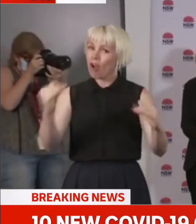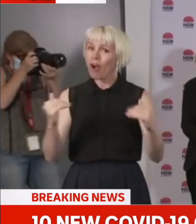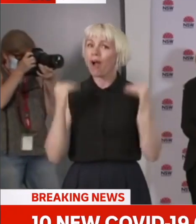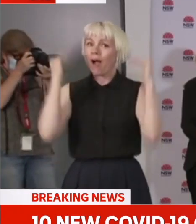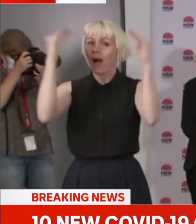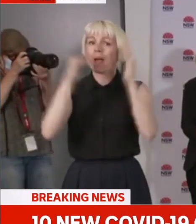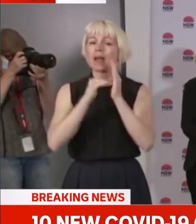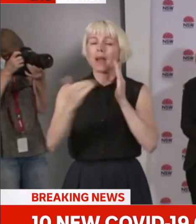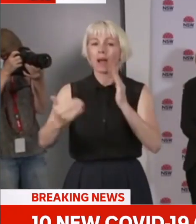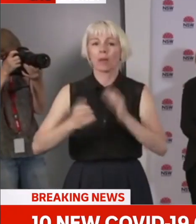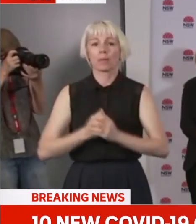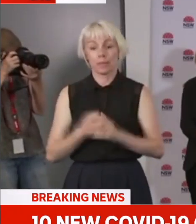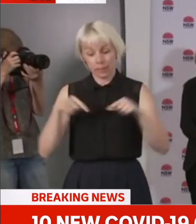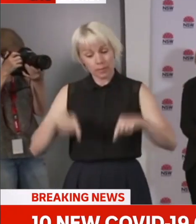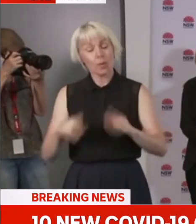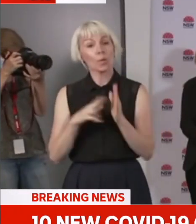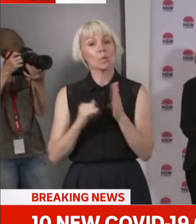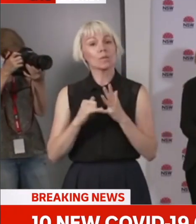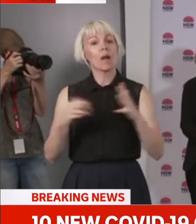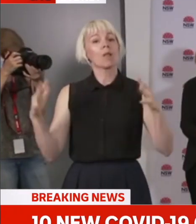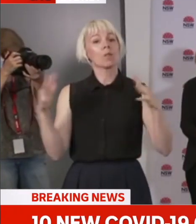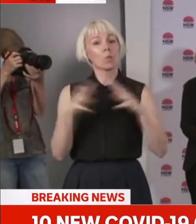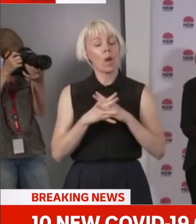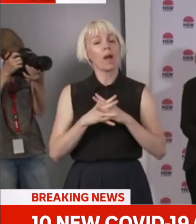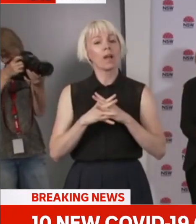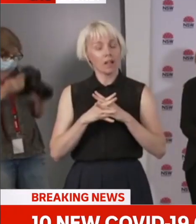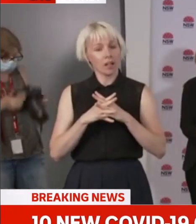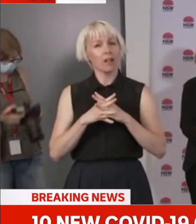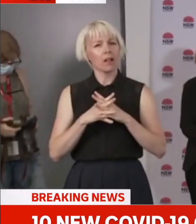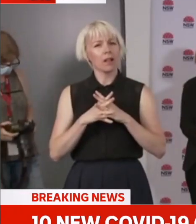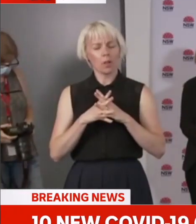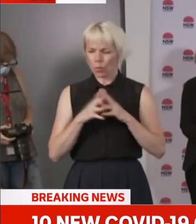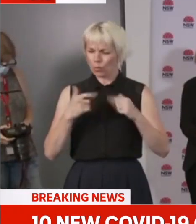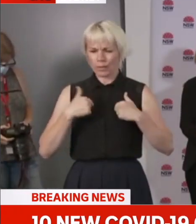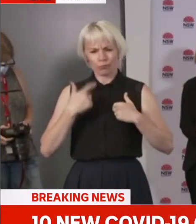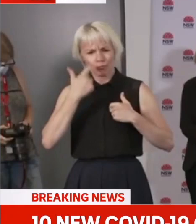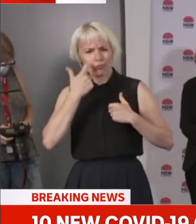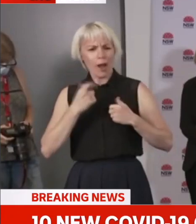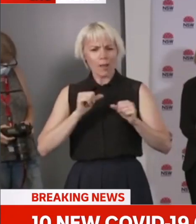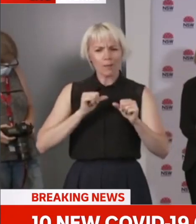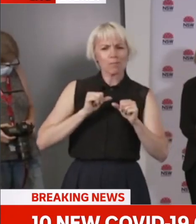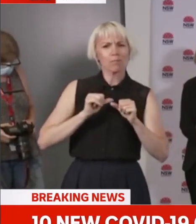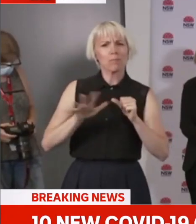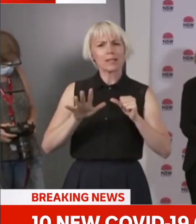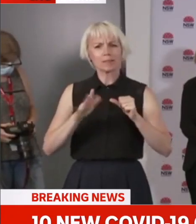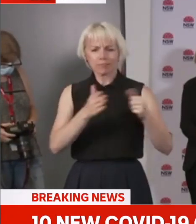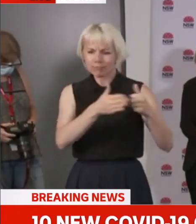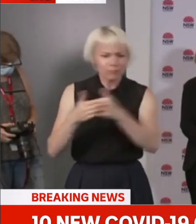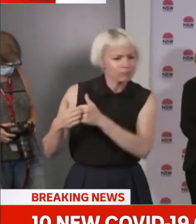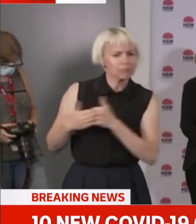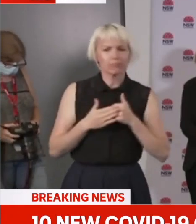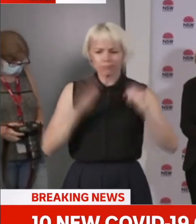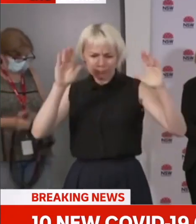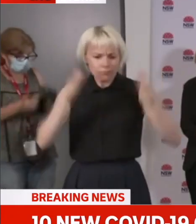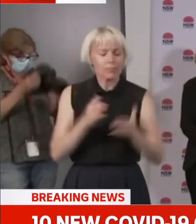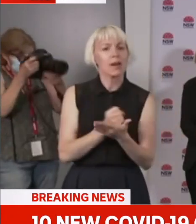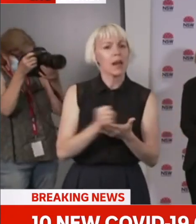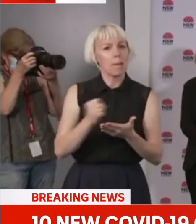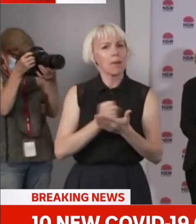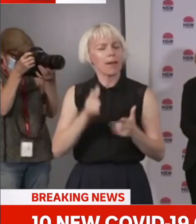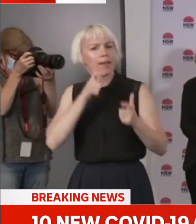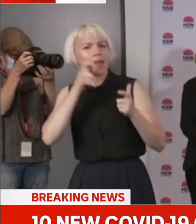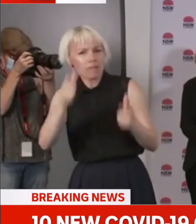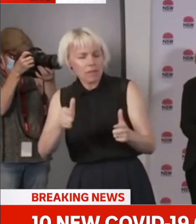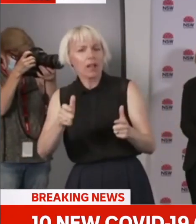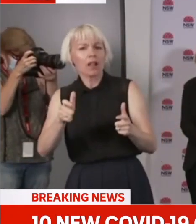South Wales, pride ourselves on having a proportionate response to what's occurring, but I don't want to understate how serious the current outbreak